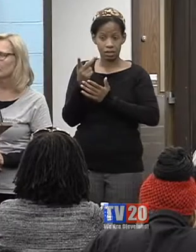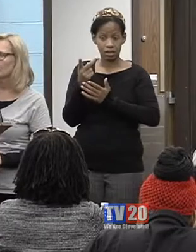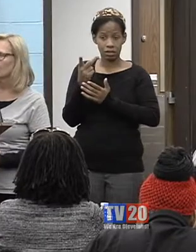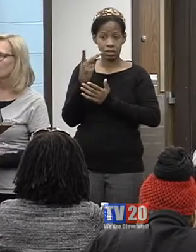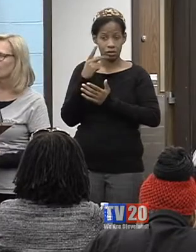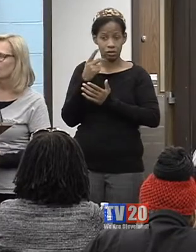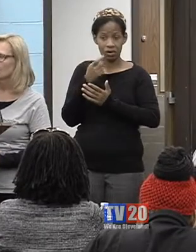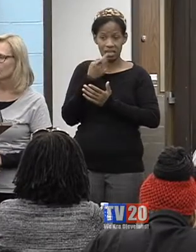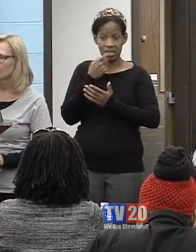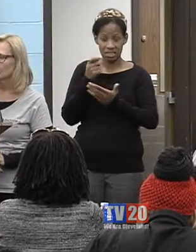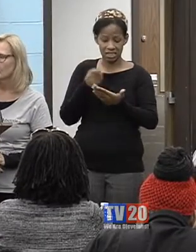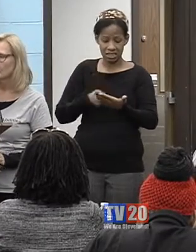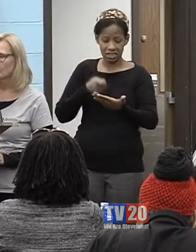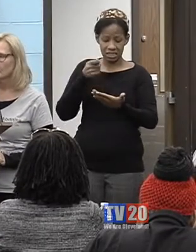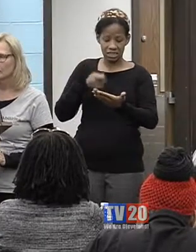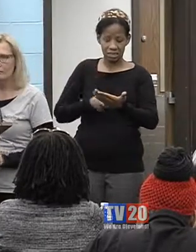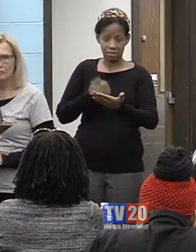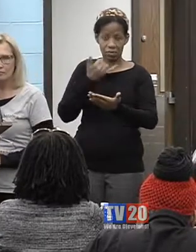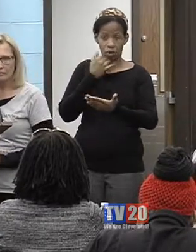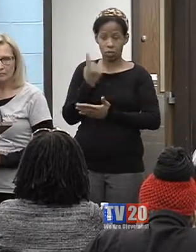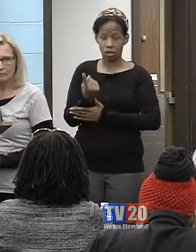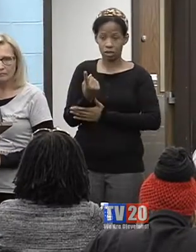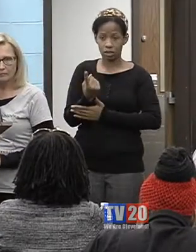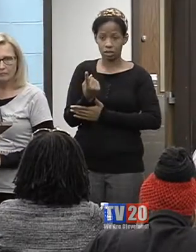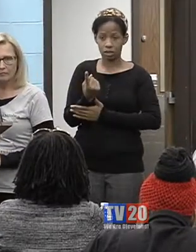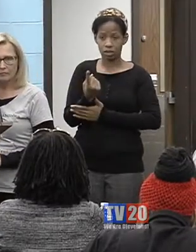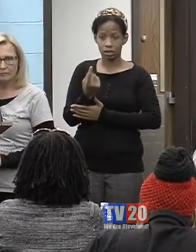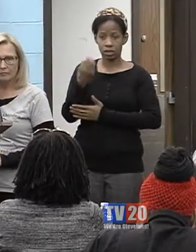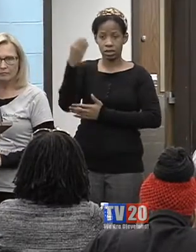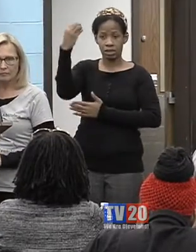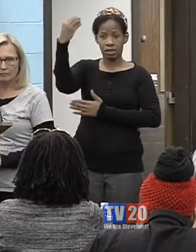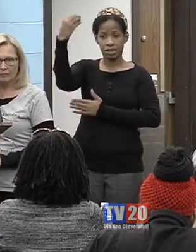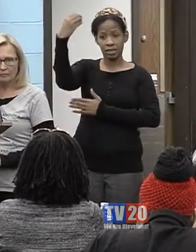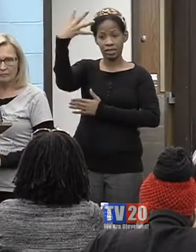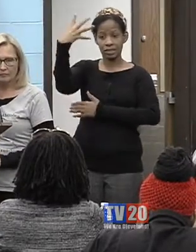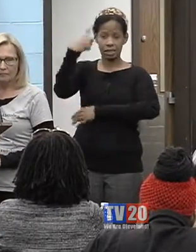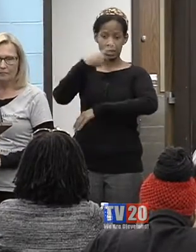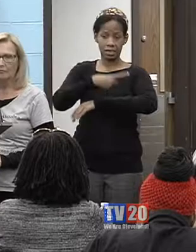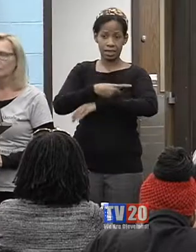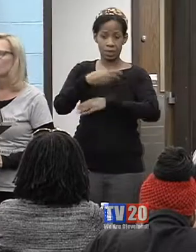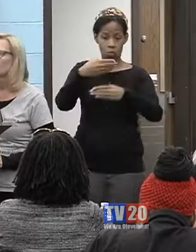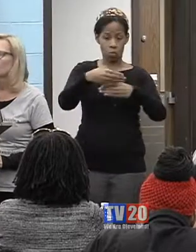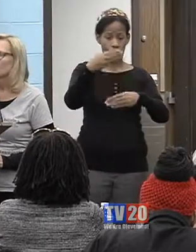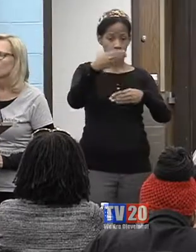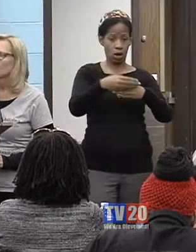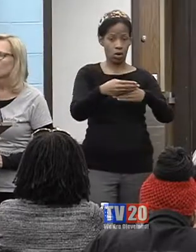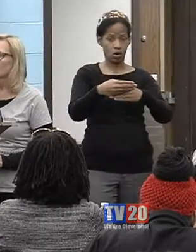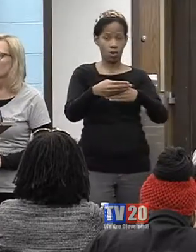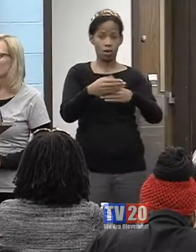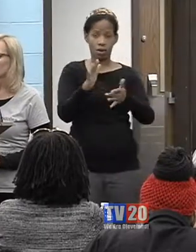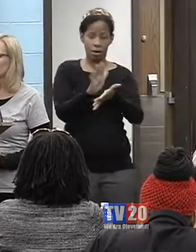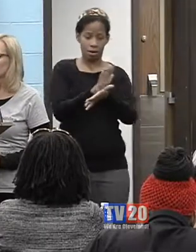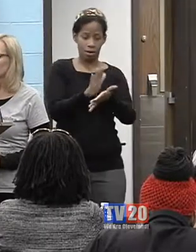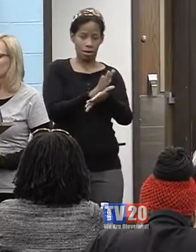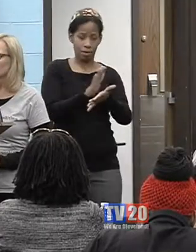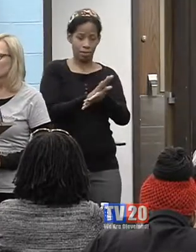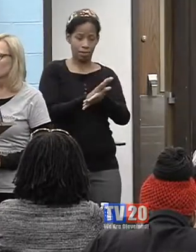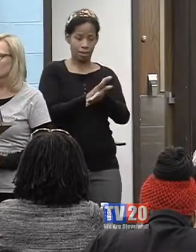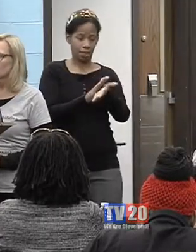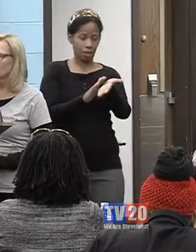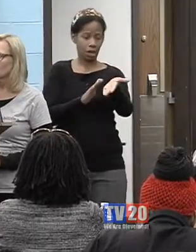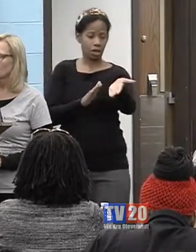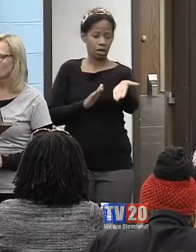own a magnifier, but you think it's the wrong one, on a sunny day, back up to a window and put a paper, let the sun come over